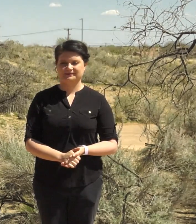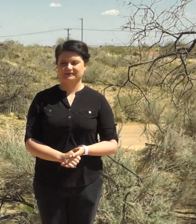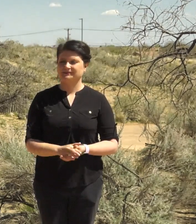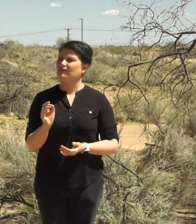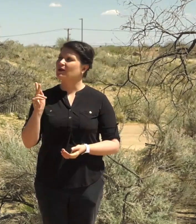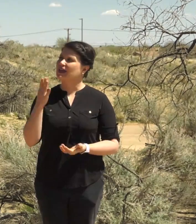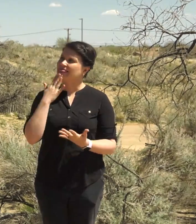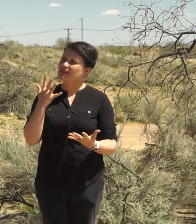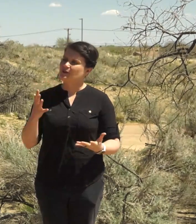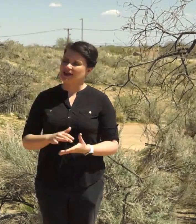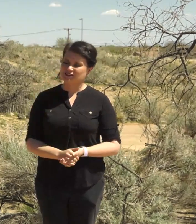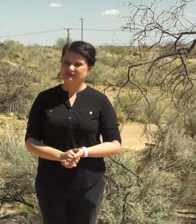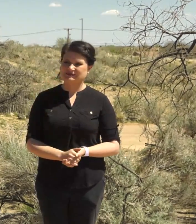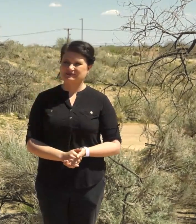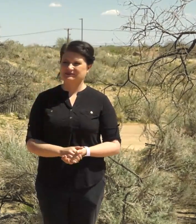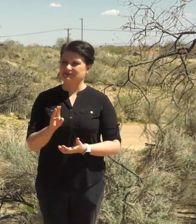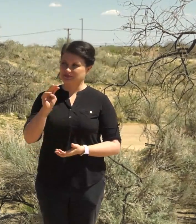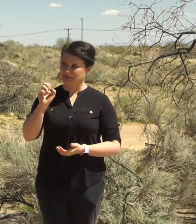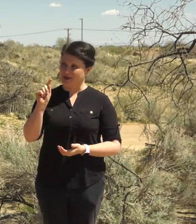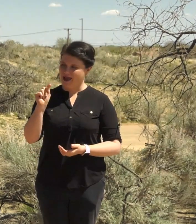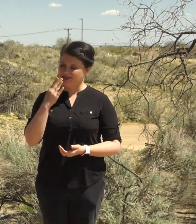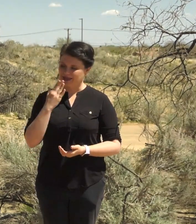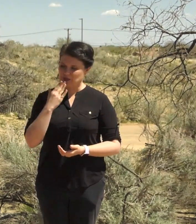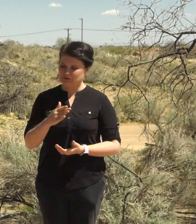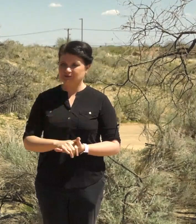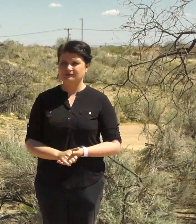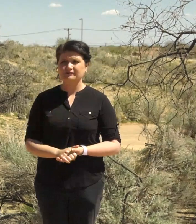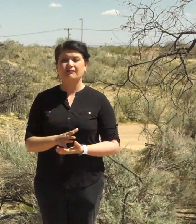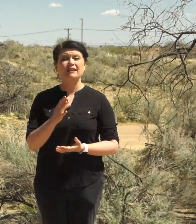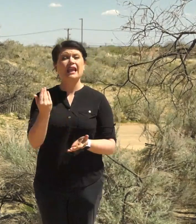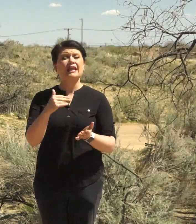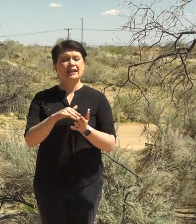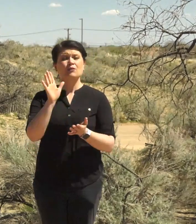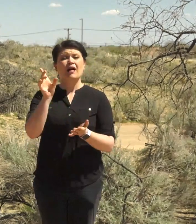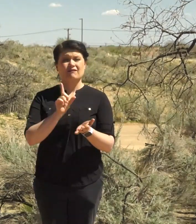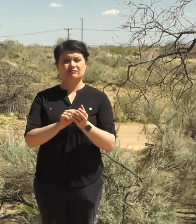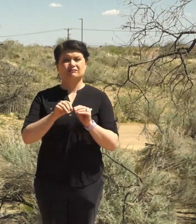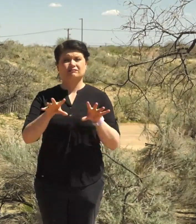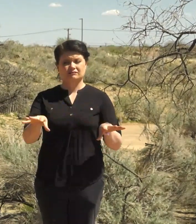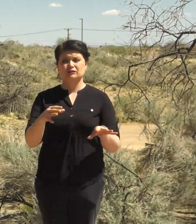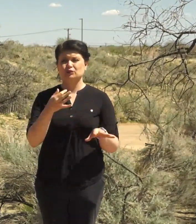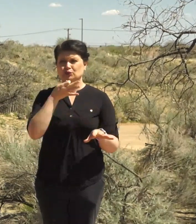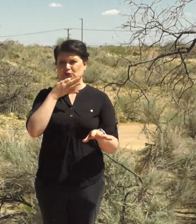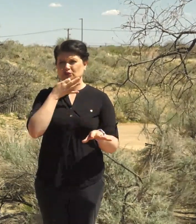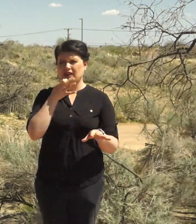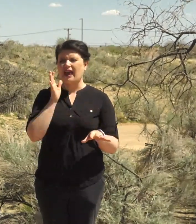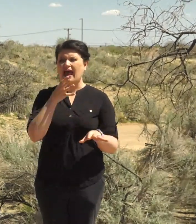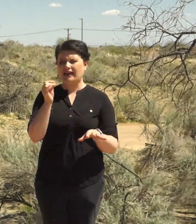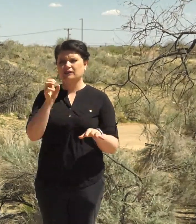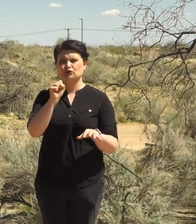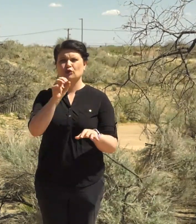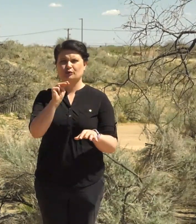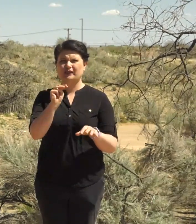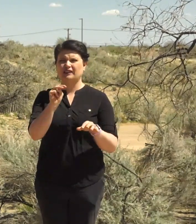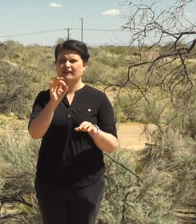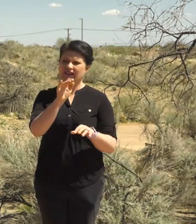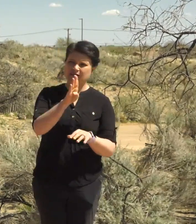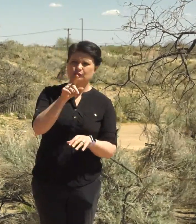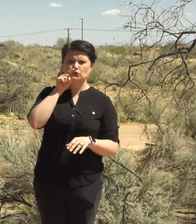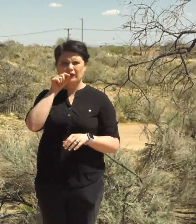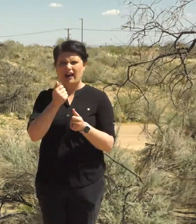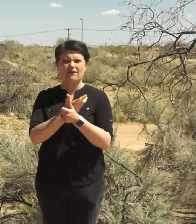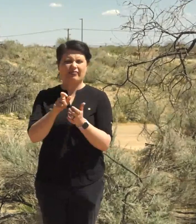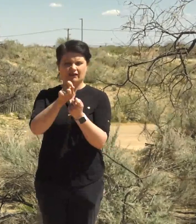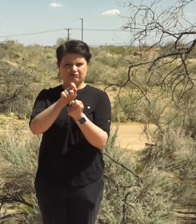Okay, thank you so much, Matt. And again, there's going to be a press release on this, and we'll put it out on social media too with all of these